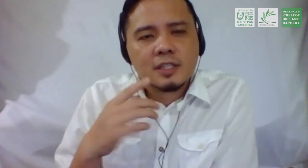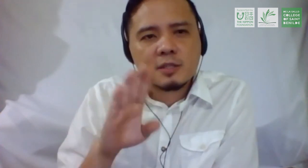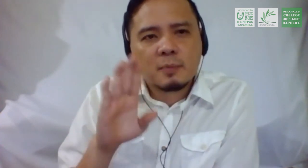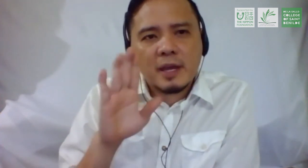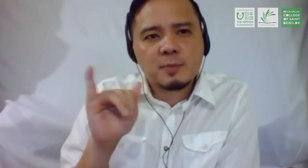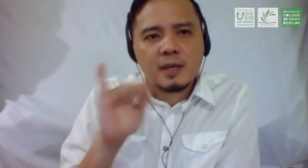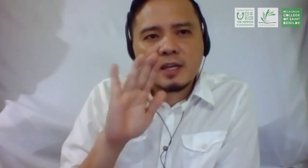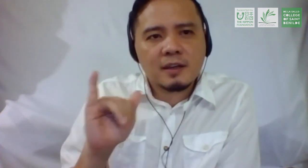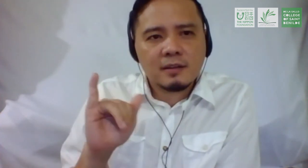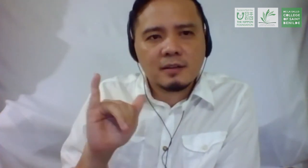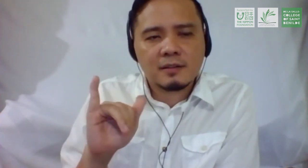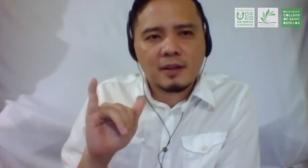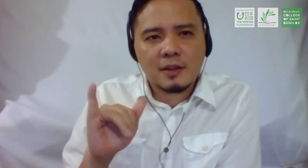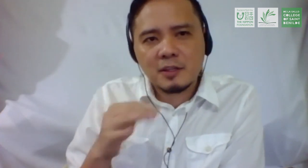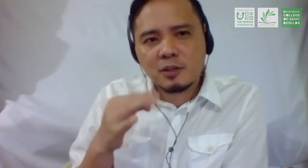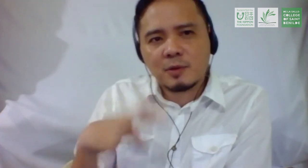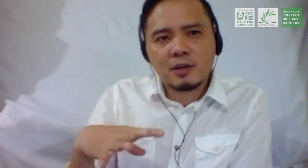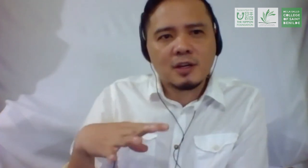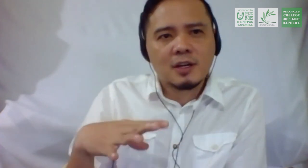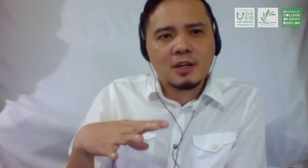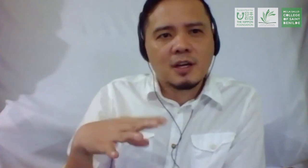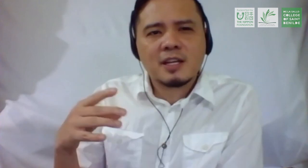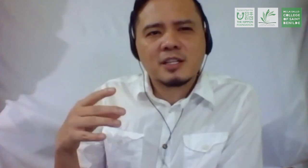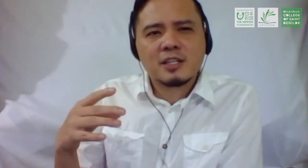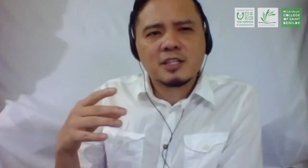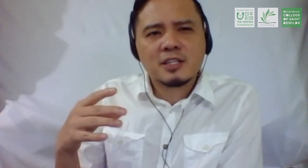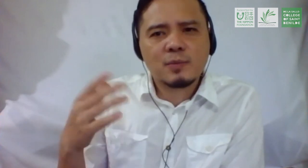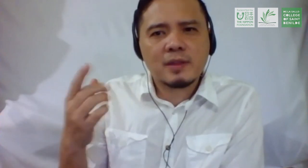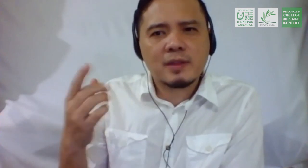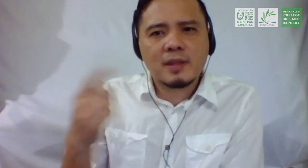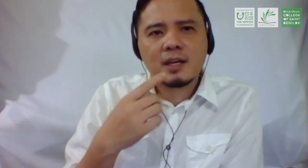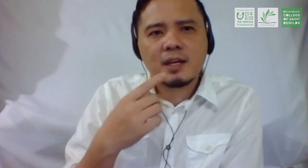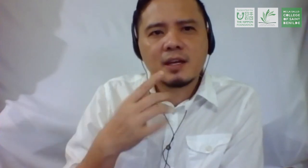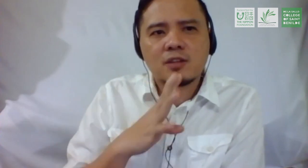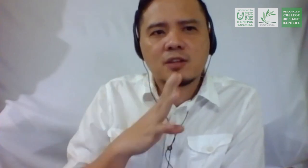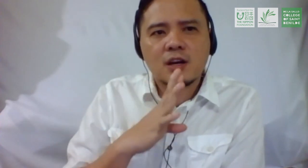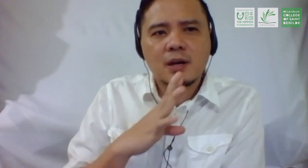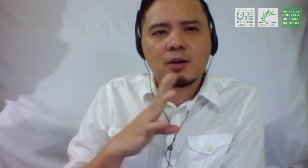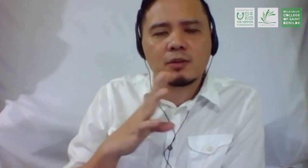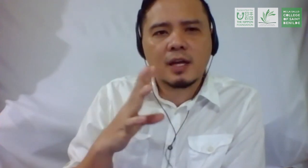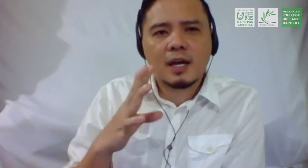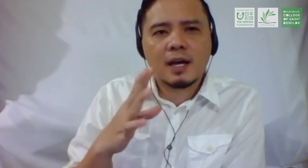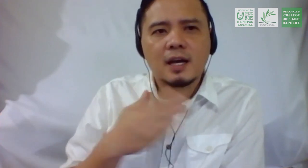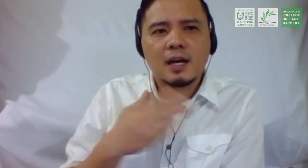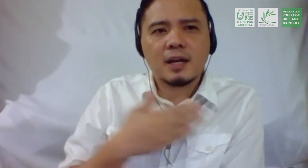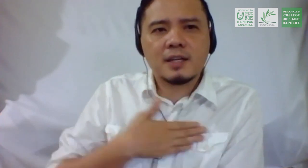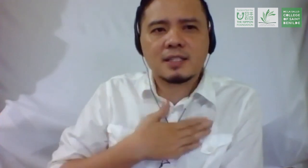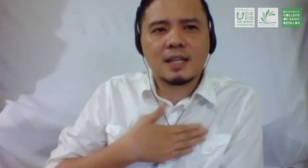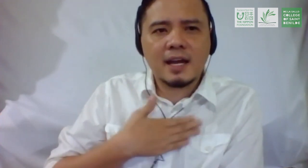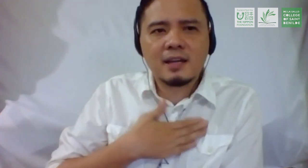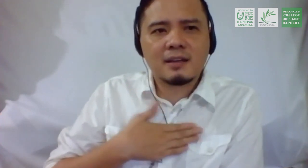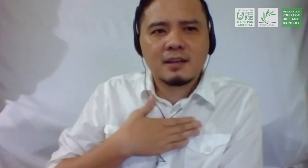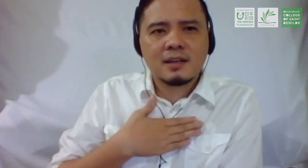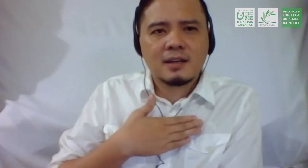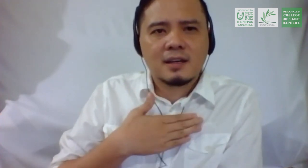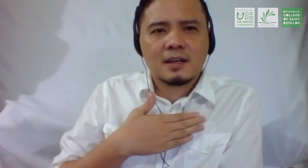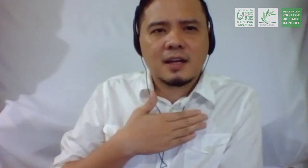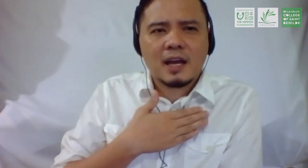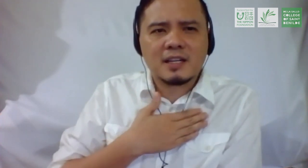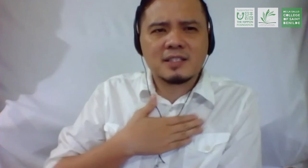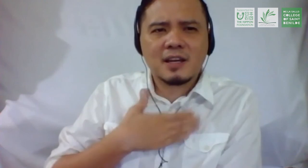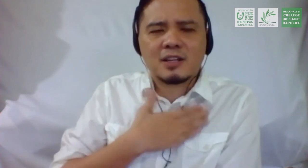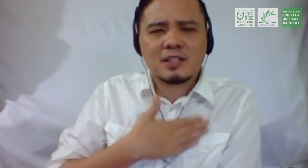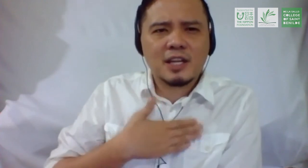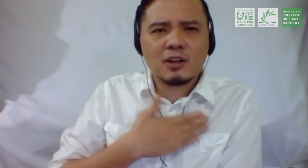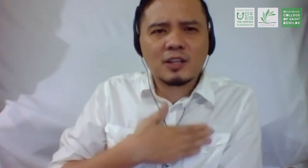this is Bay speaking, the Yes. interpreter. Because I just noticed when they talk about this as like,